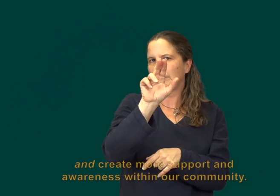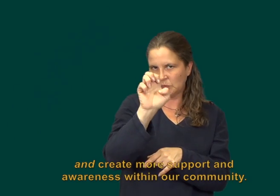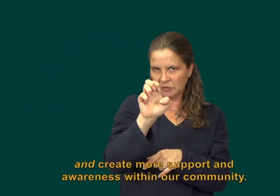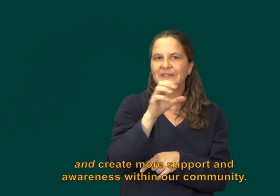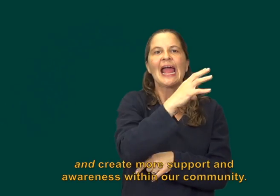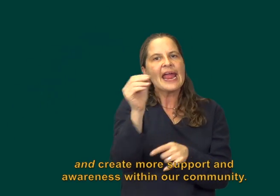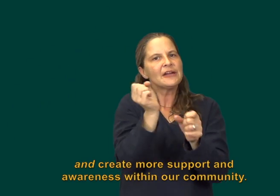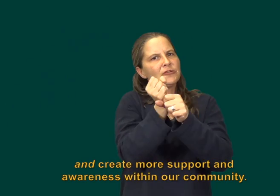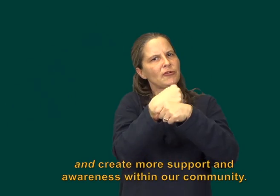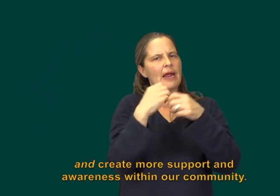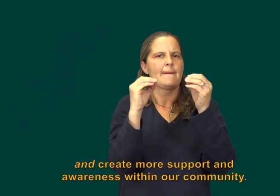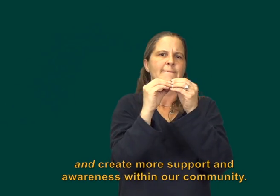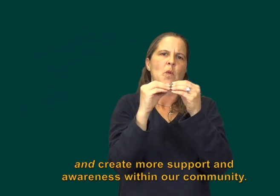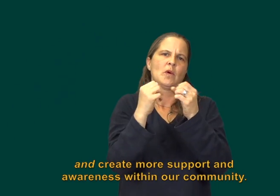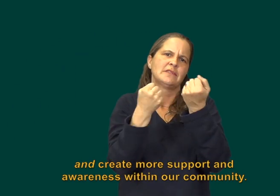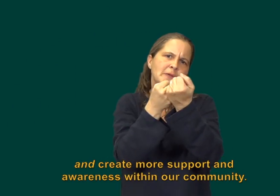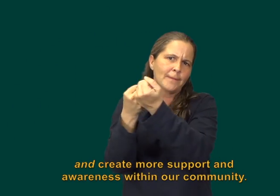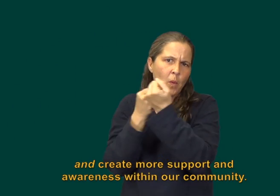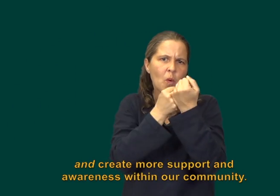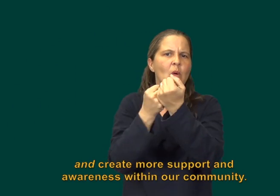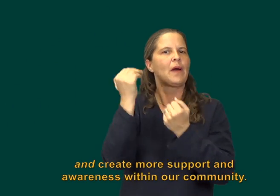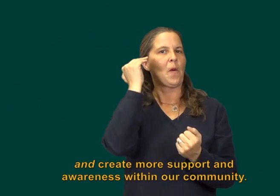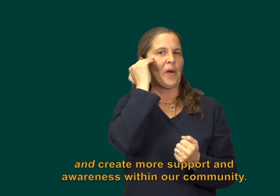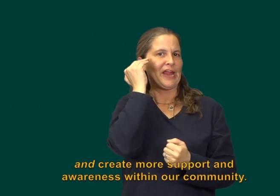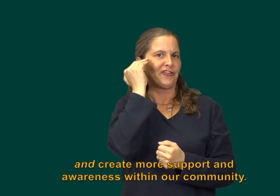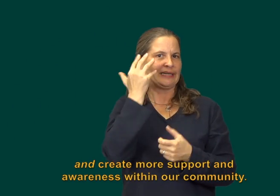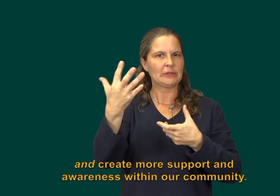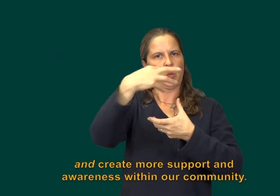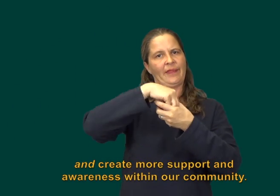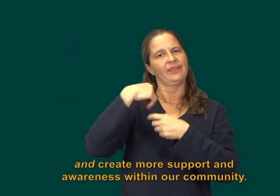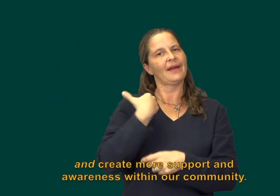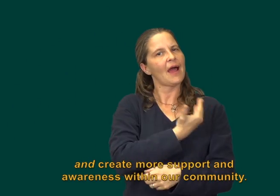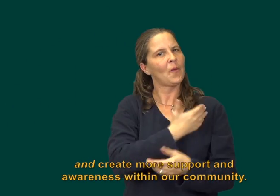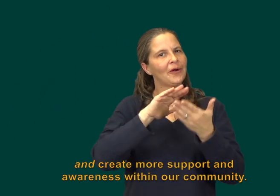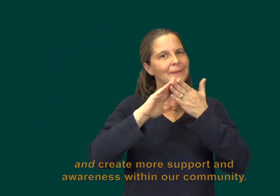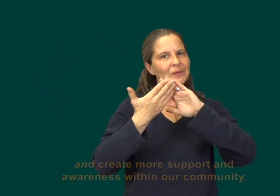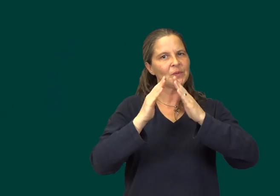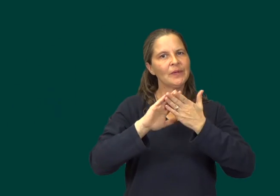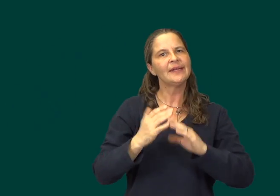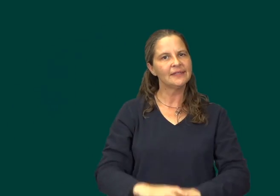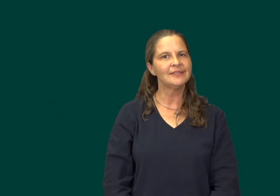abuse and create more support and awareness within our community.